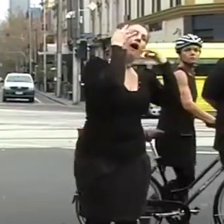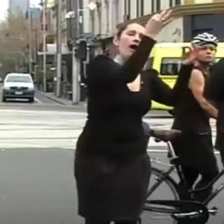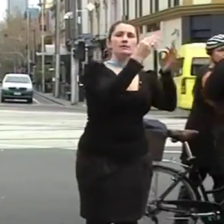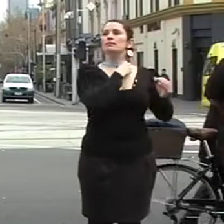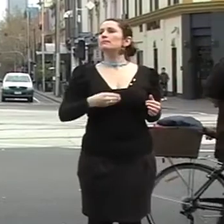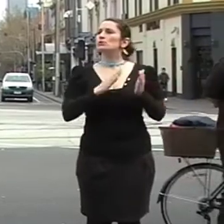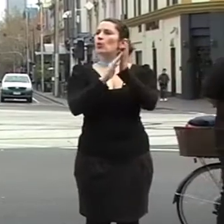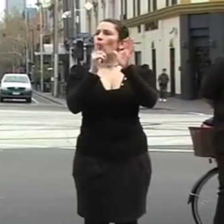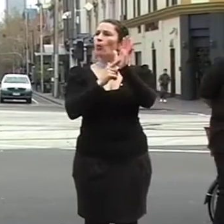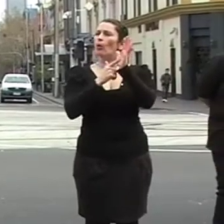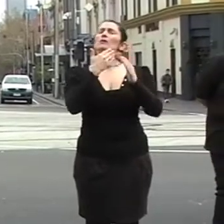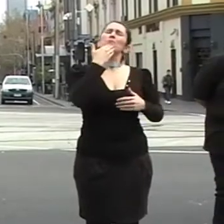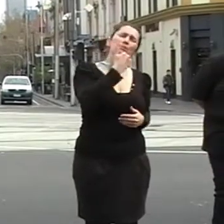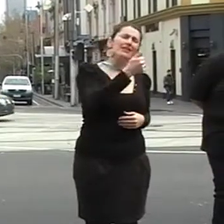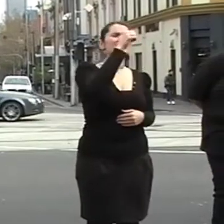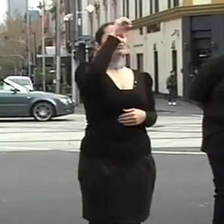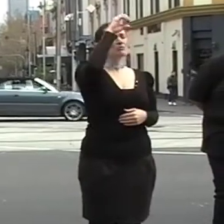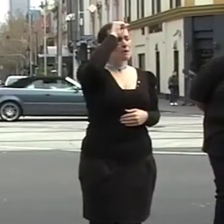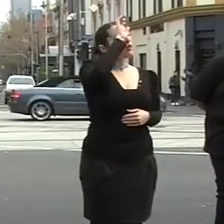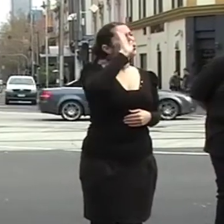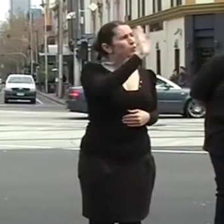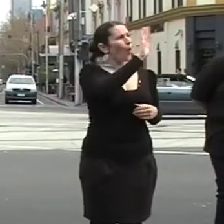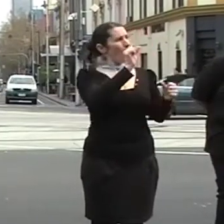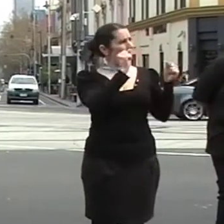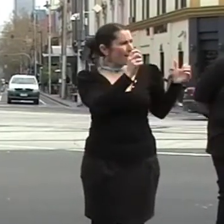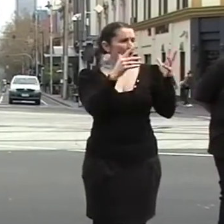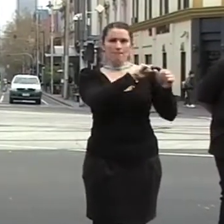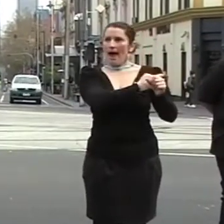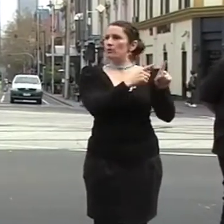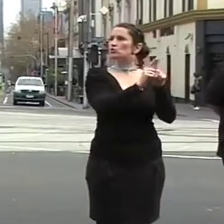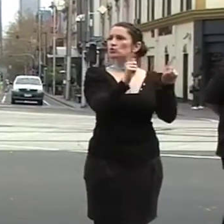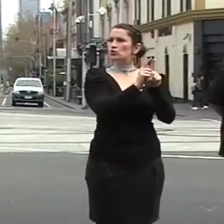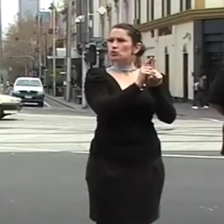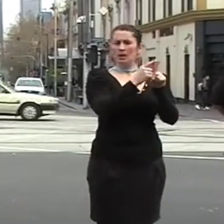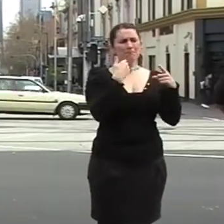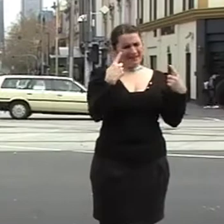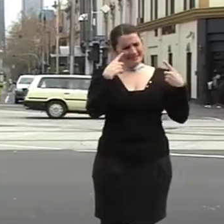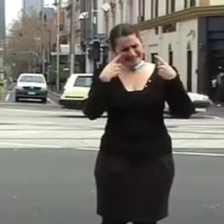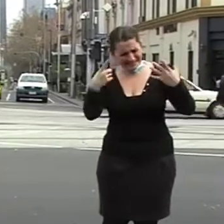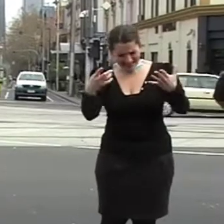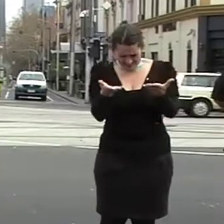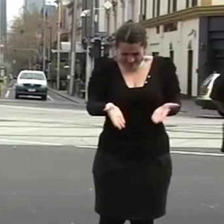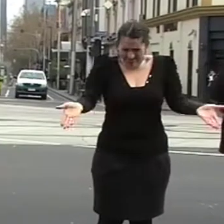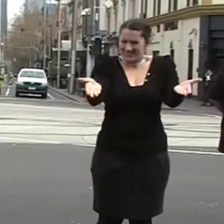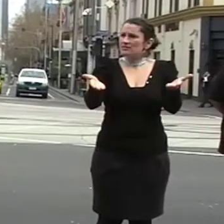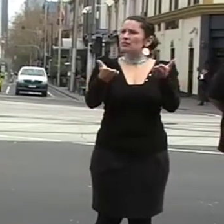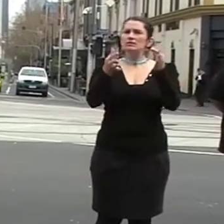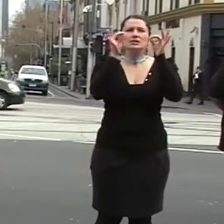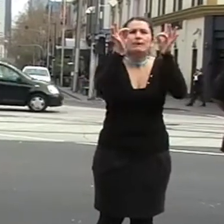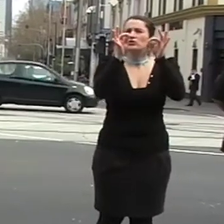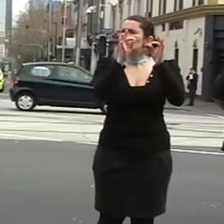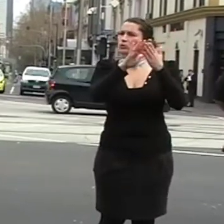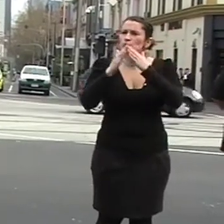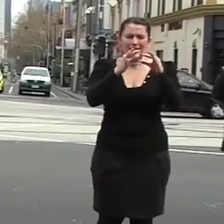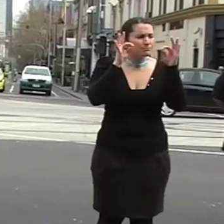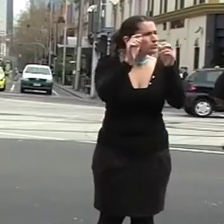superpower and save this vibrant and unique school for culture and community. This course can't be taught part-time,